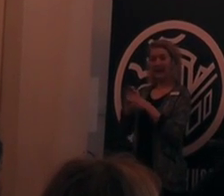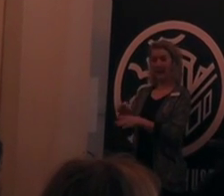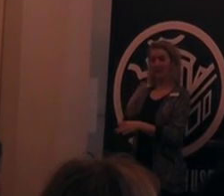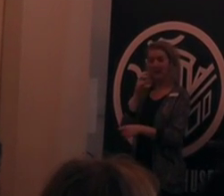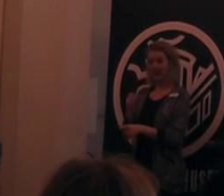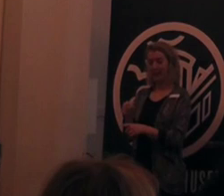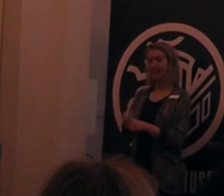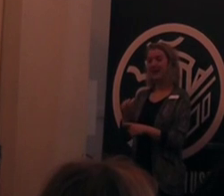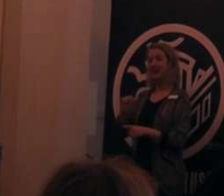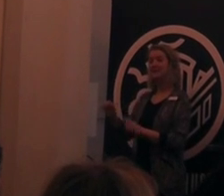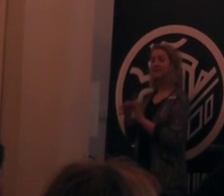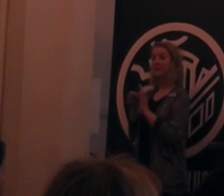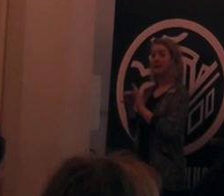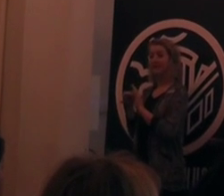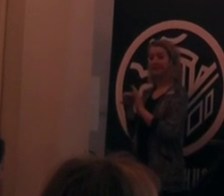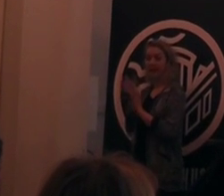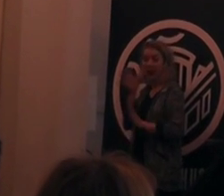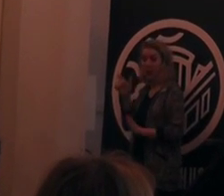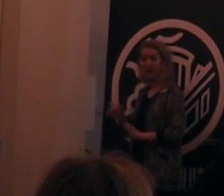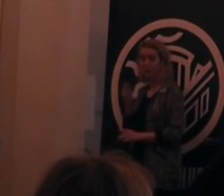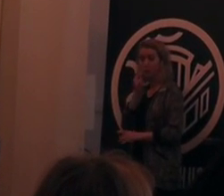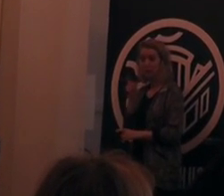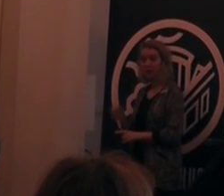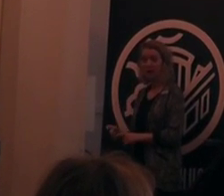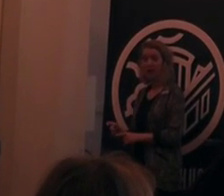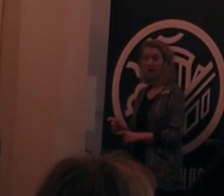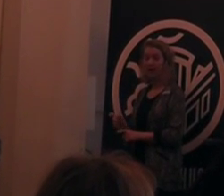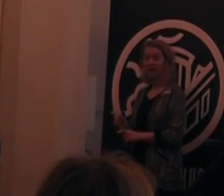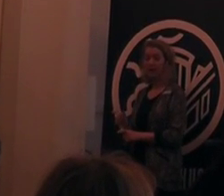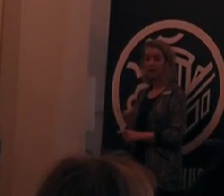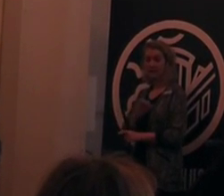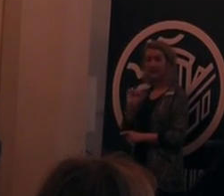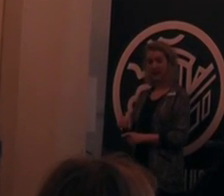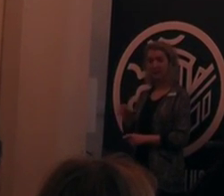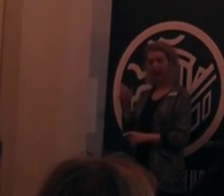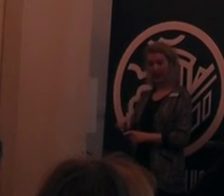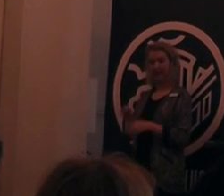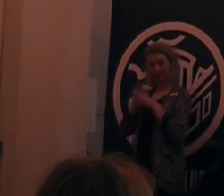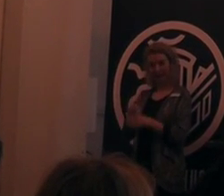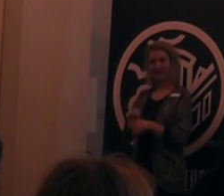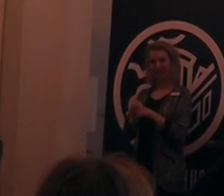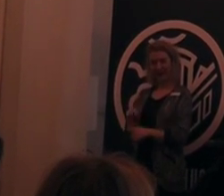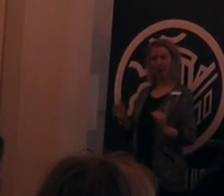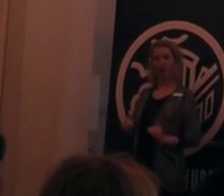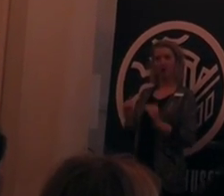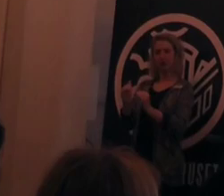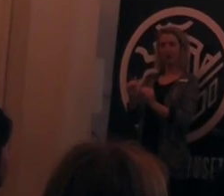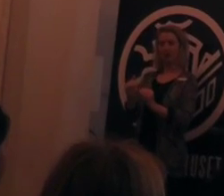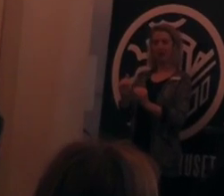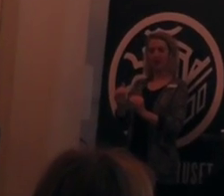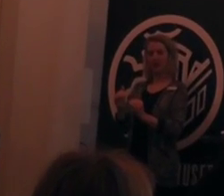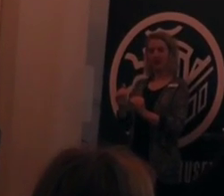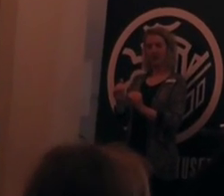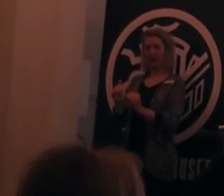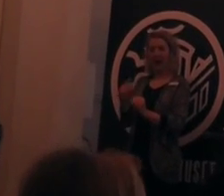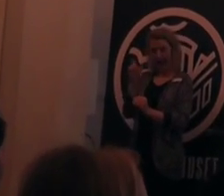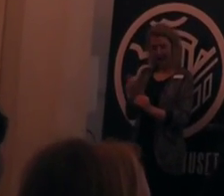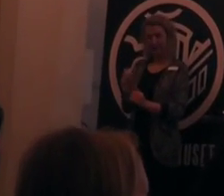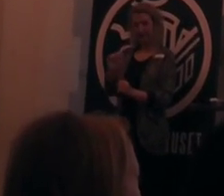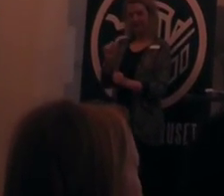but his family didn't know he was gay, even though he's running this, and his work didn't know he was gay. And